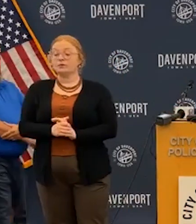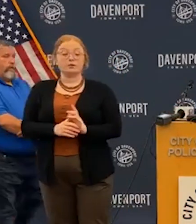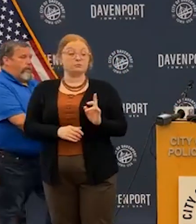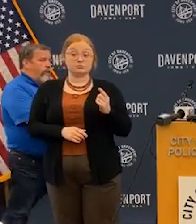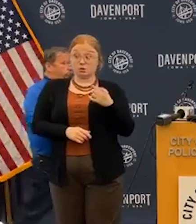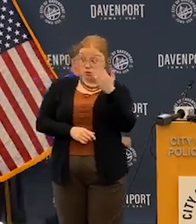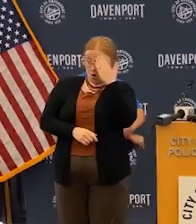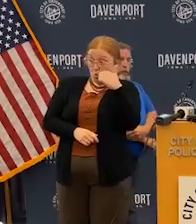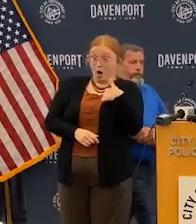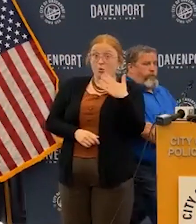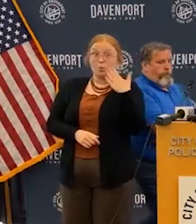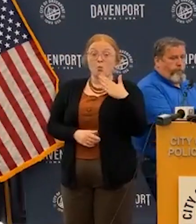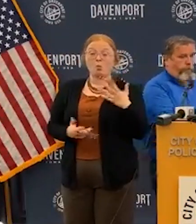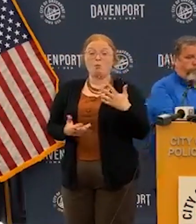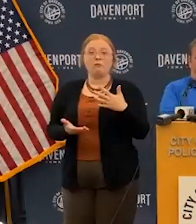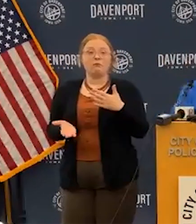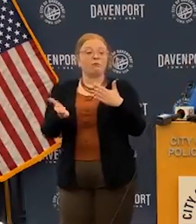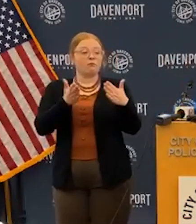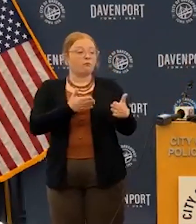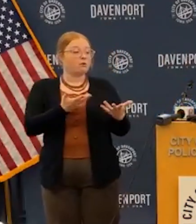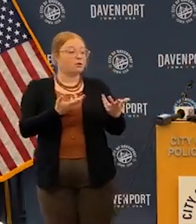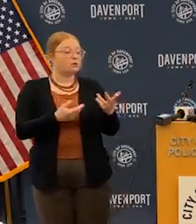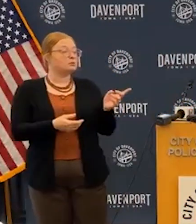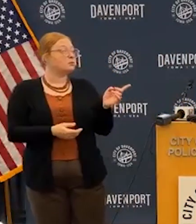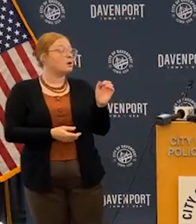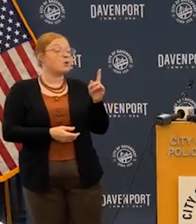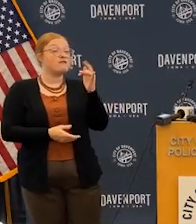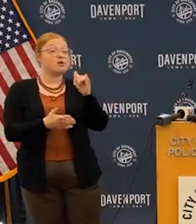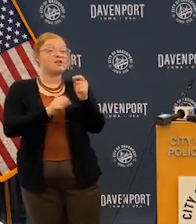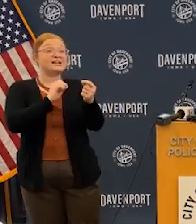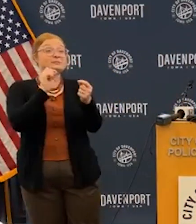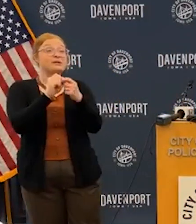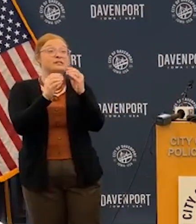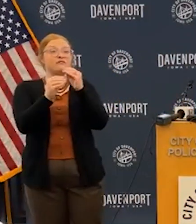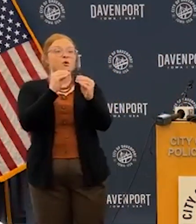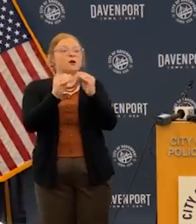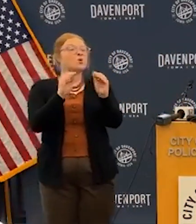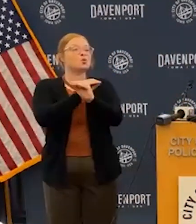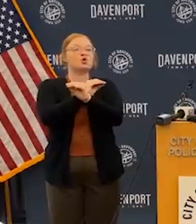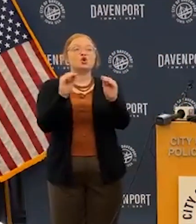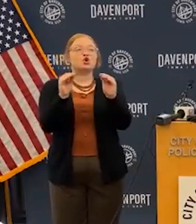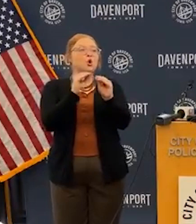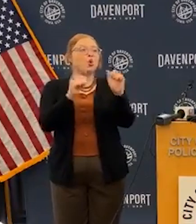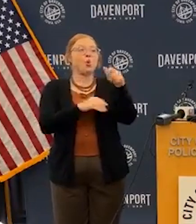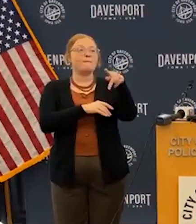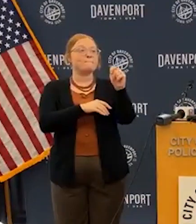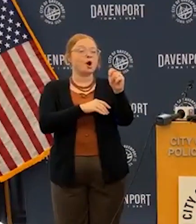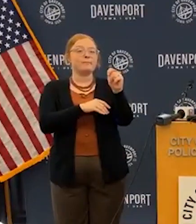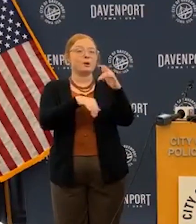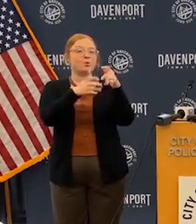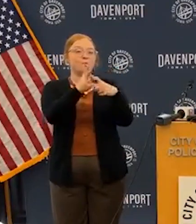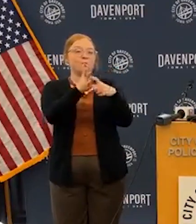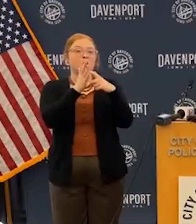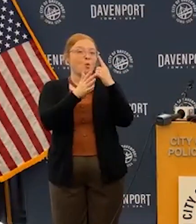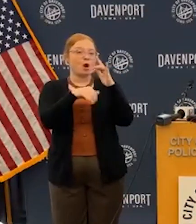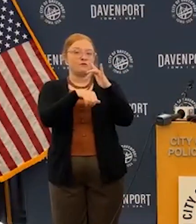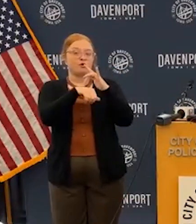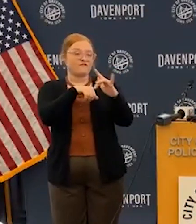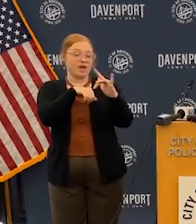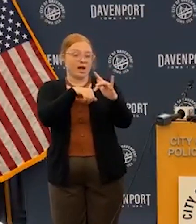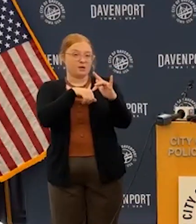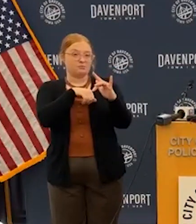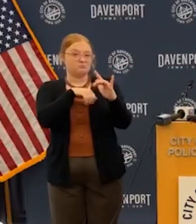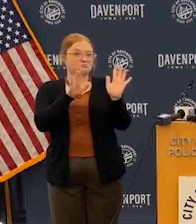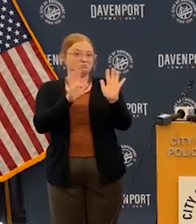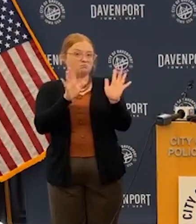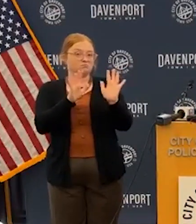For this particular repair, no units were required to be vacated. Everything else has been released.